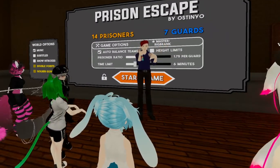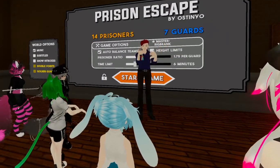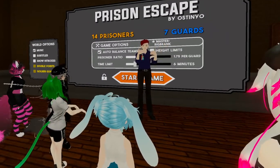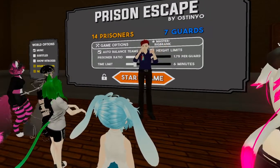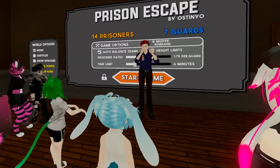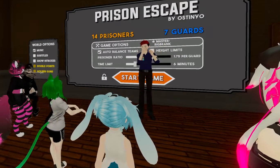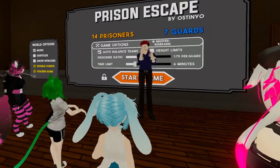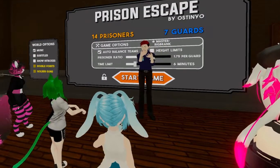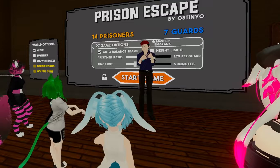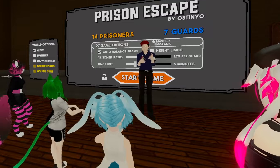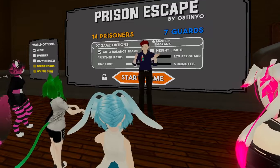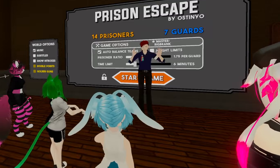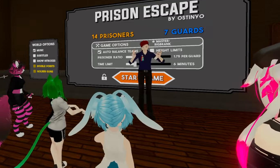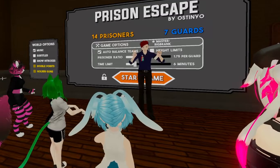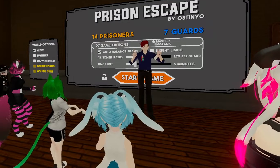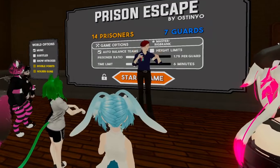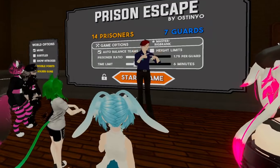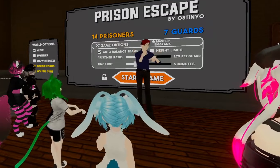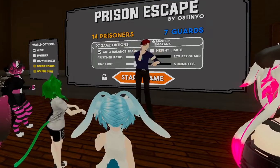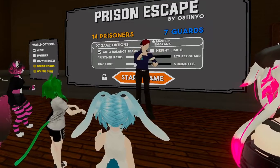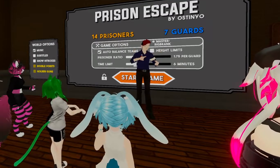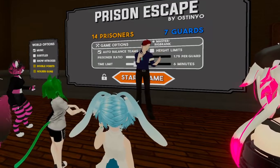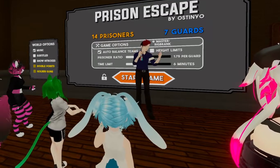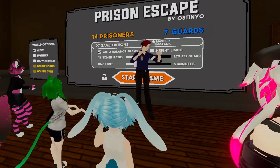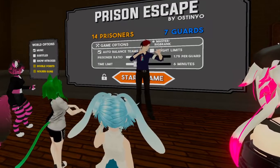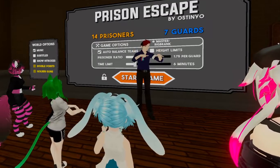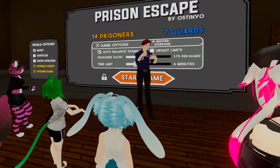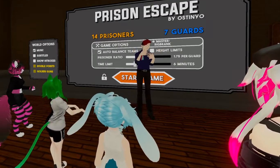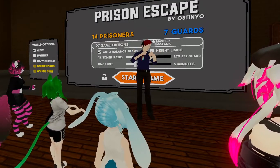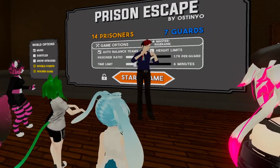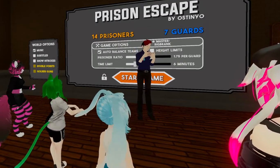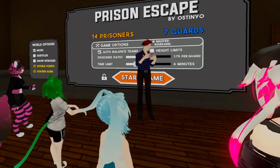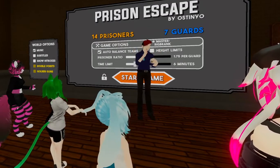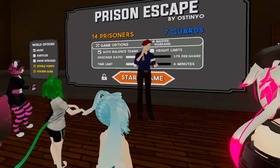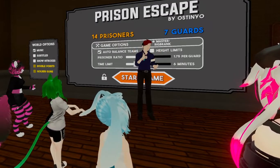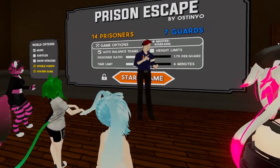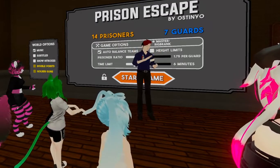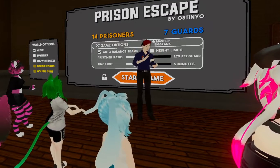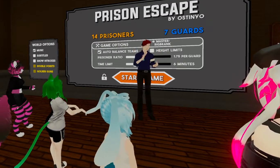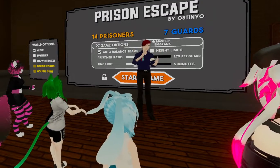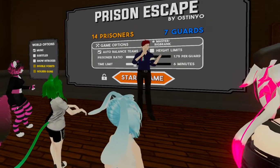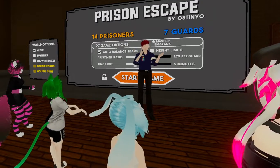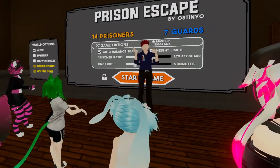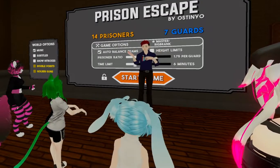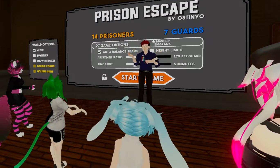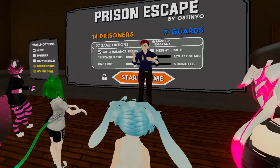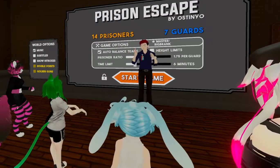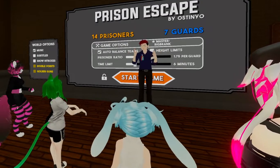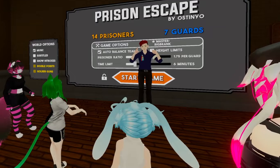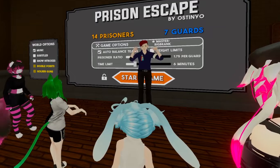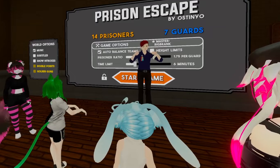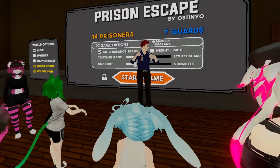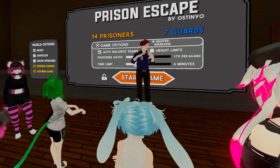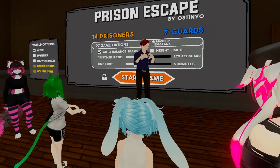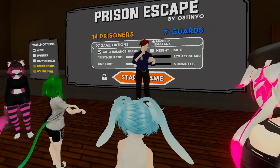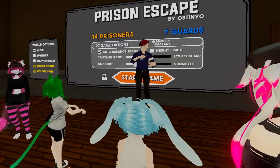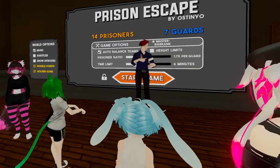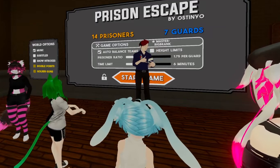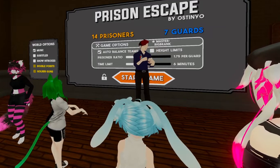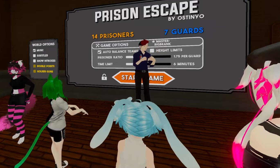say that the class is over. Like, if you guys want to stick around and keep playing, that's fine. But I'm gonna get off and post the picture and all that stuff. So,